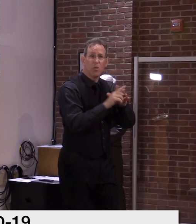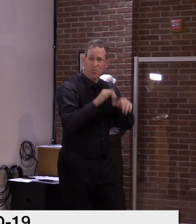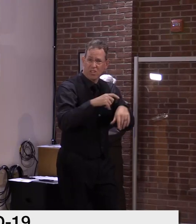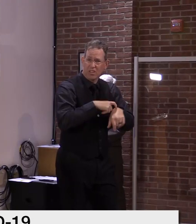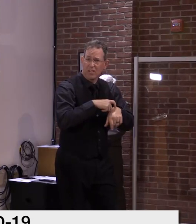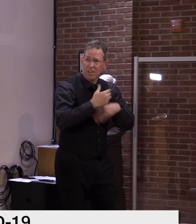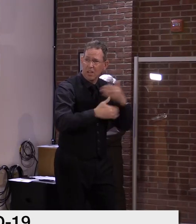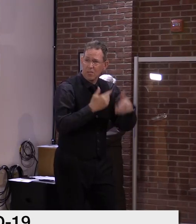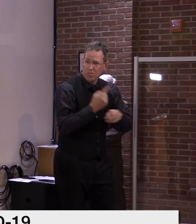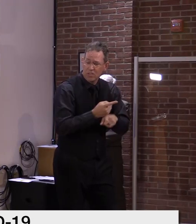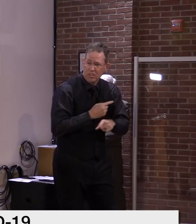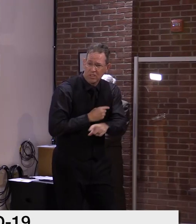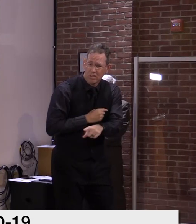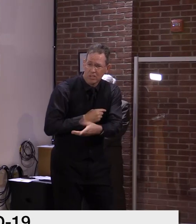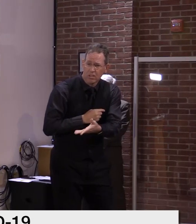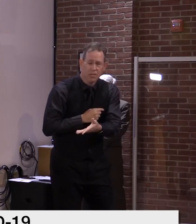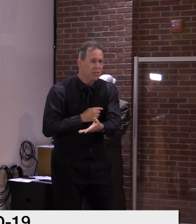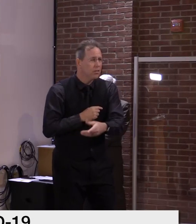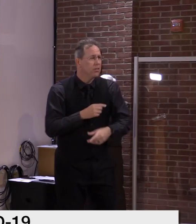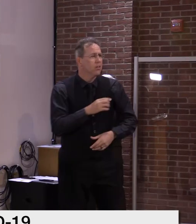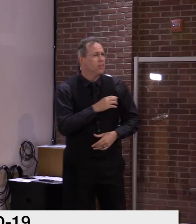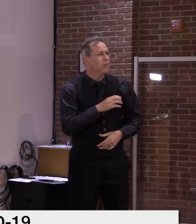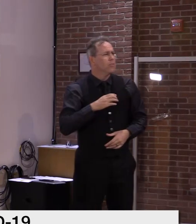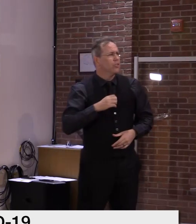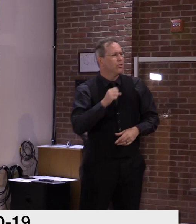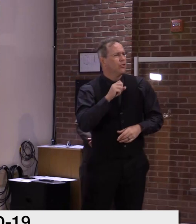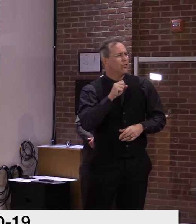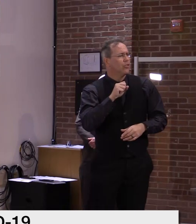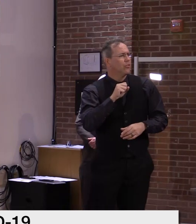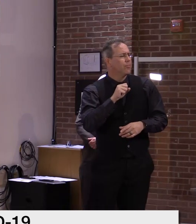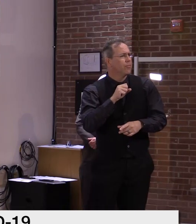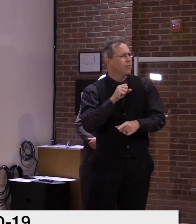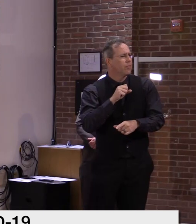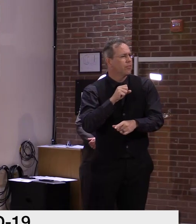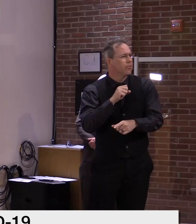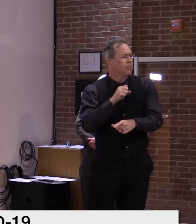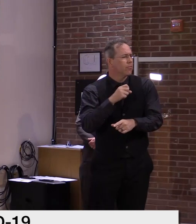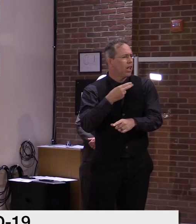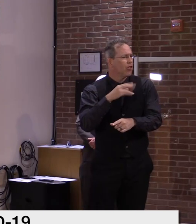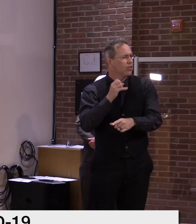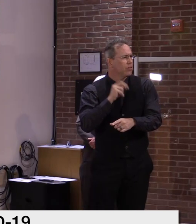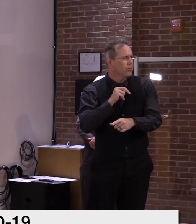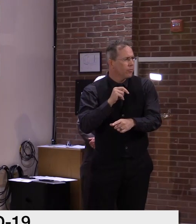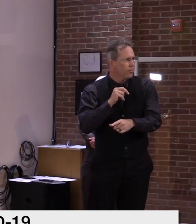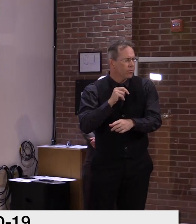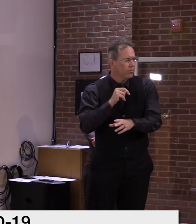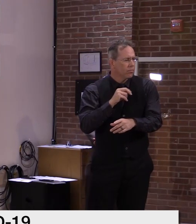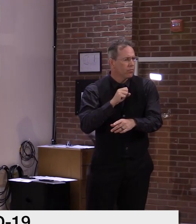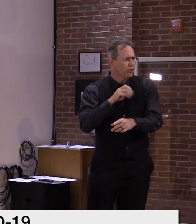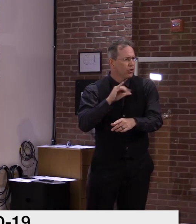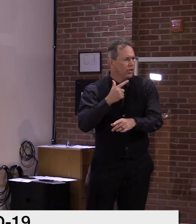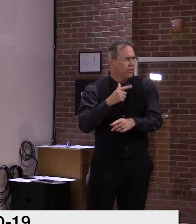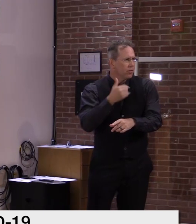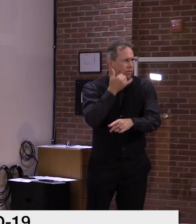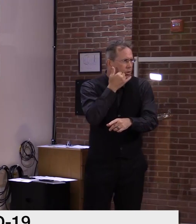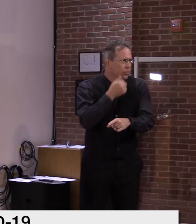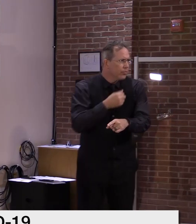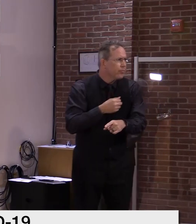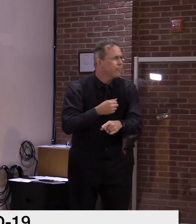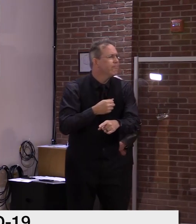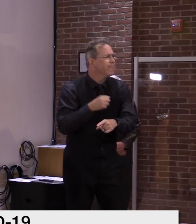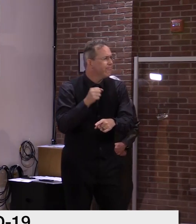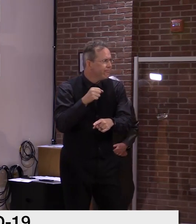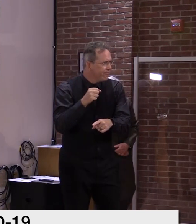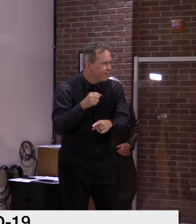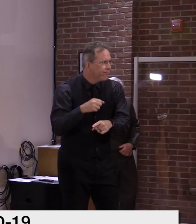I'm not sure I'm following the entire premise of the question, so I would say this, that there are instances throughout Vermont and every first